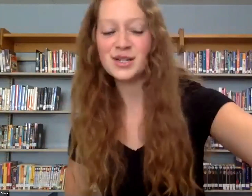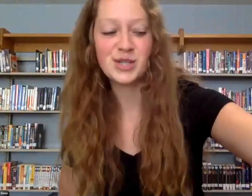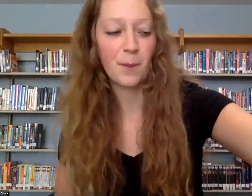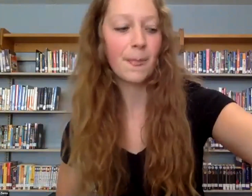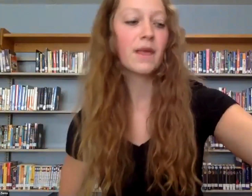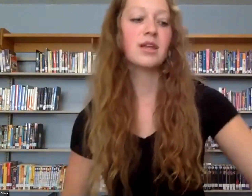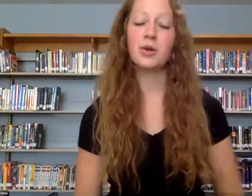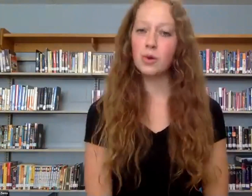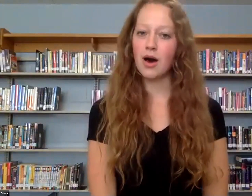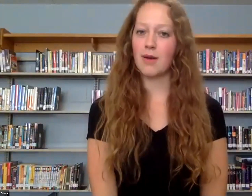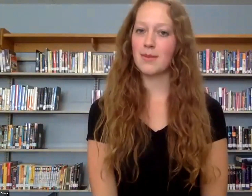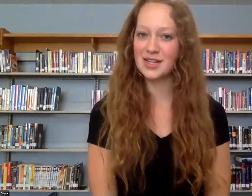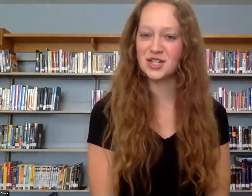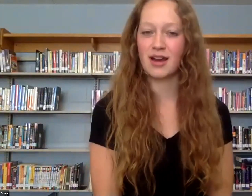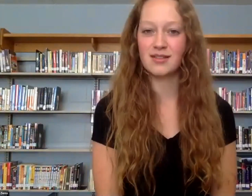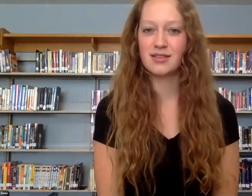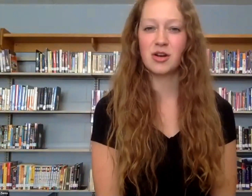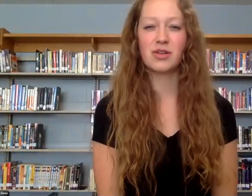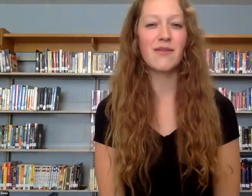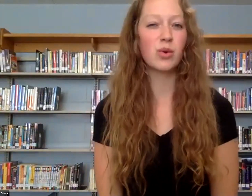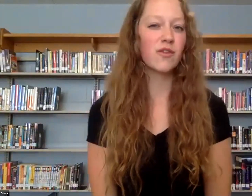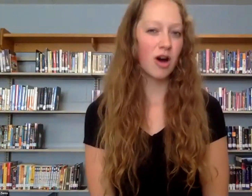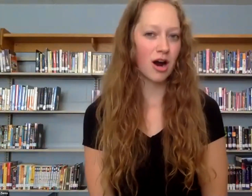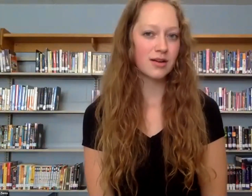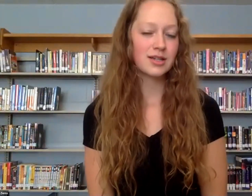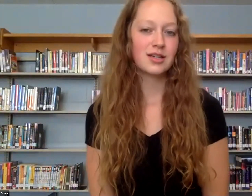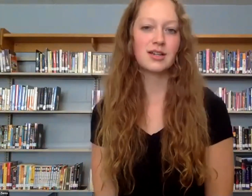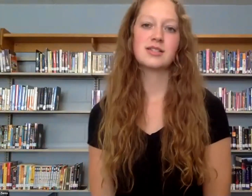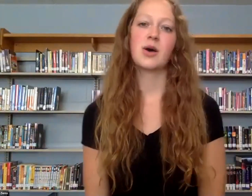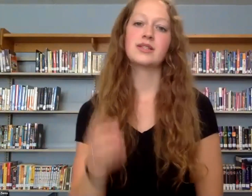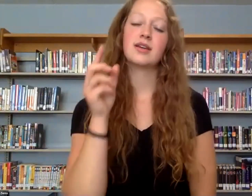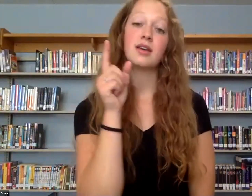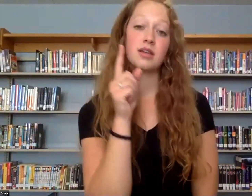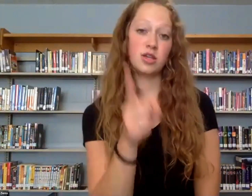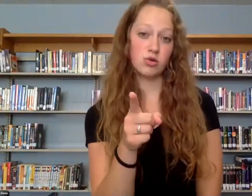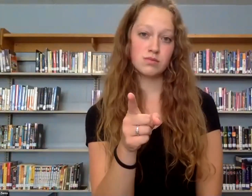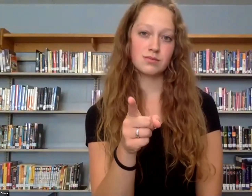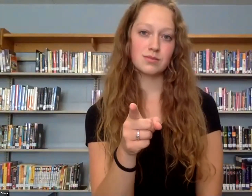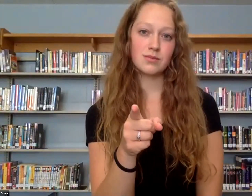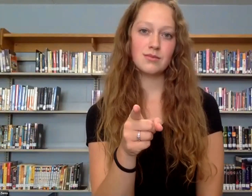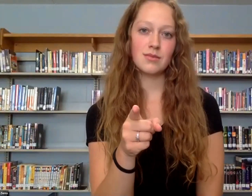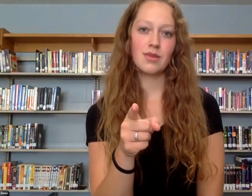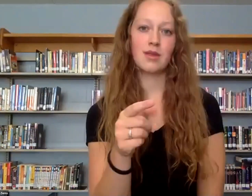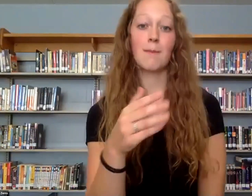So you are my sunshine. They don't really have a word for are. So it's you,